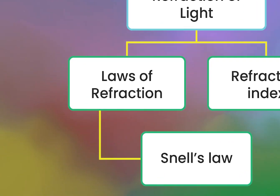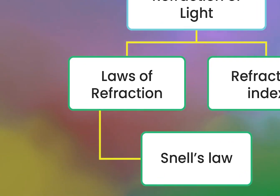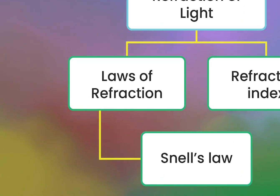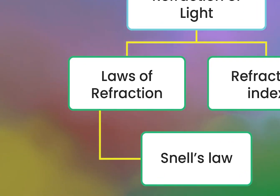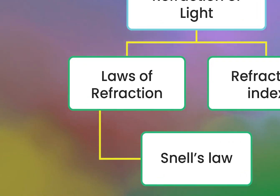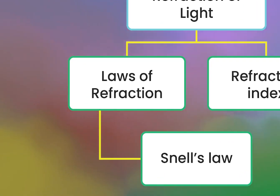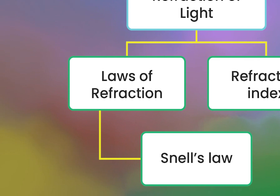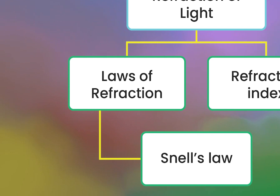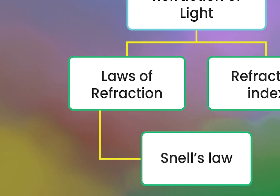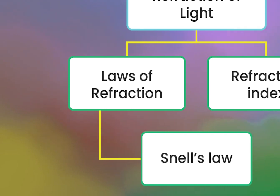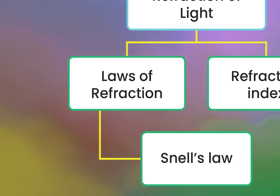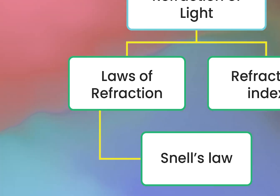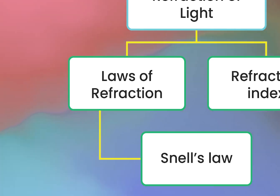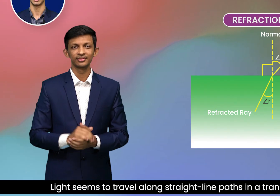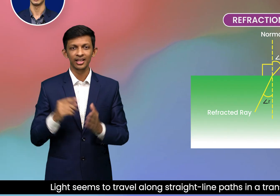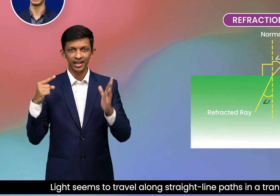map.